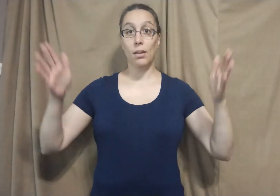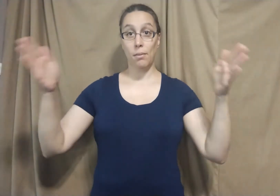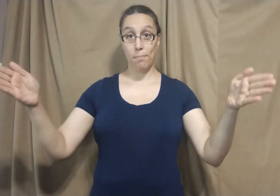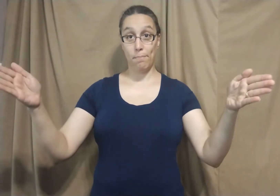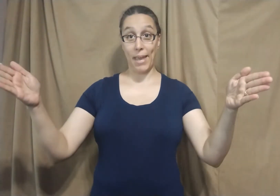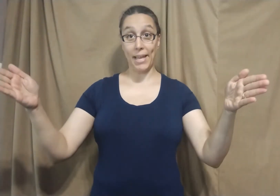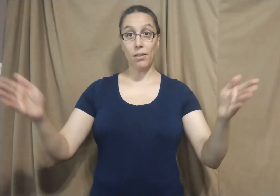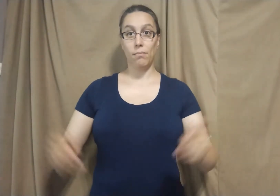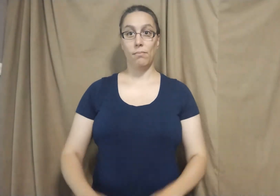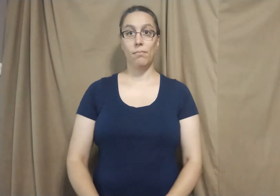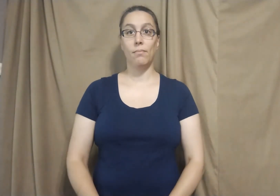big,